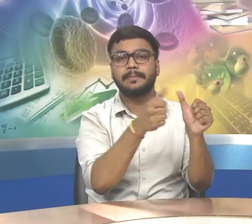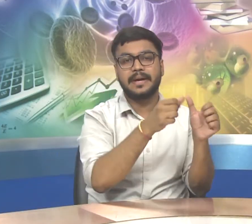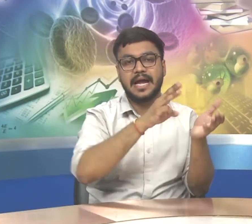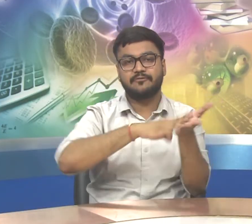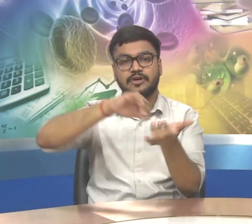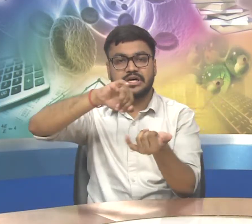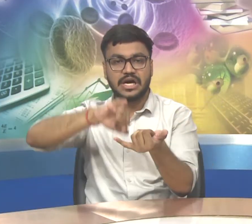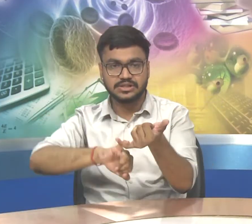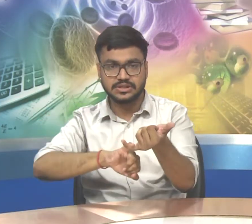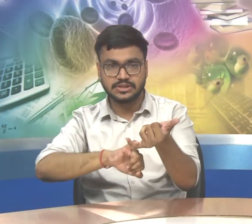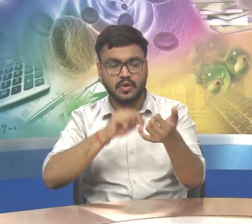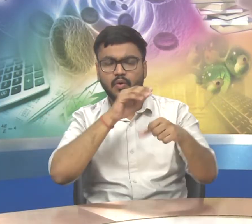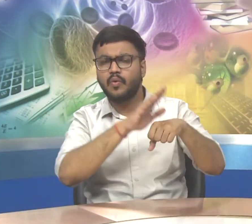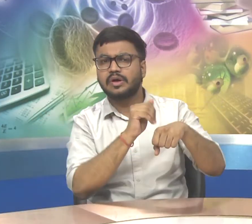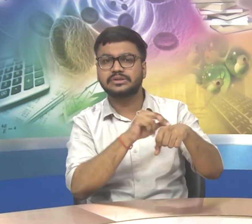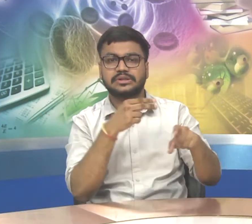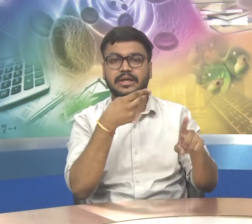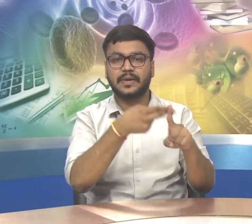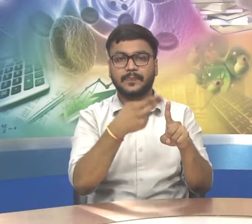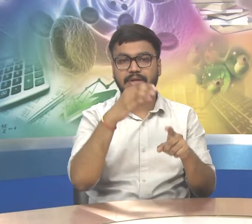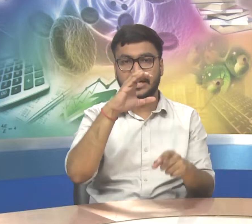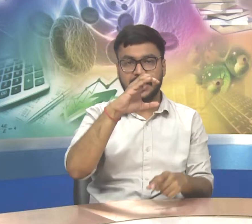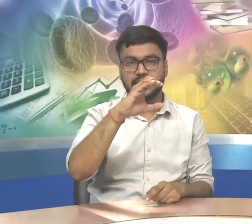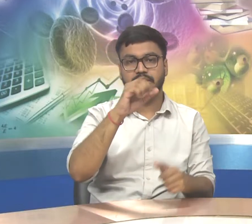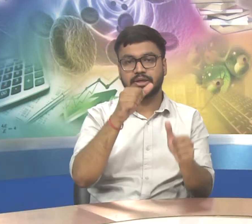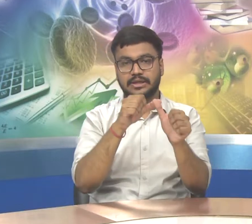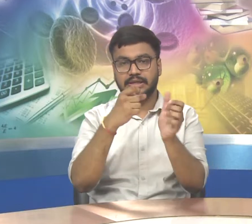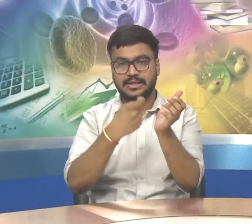which is called the carbon-12 scale